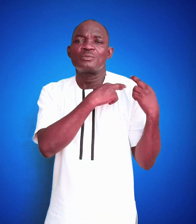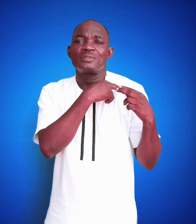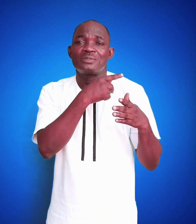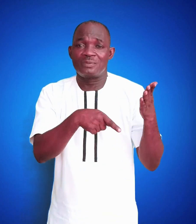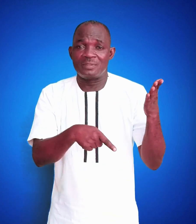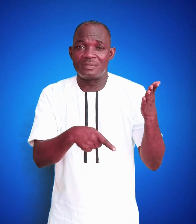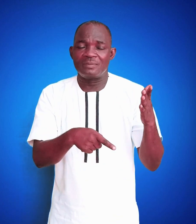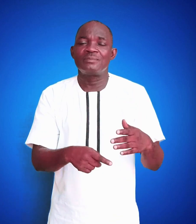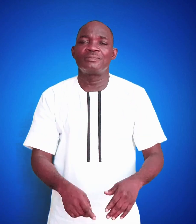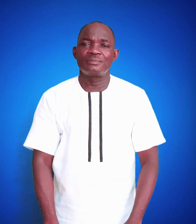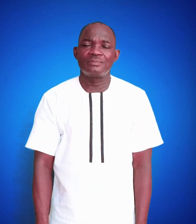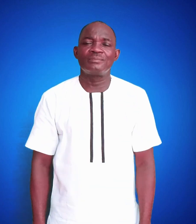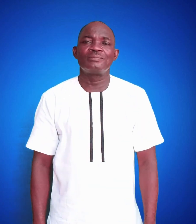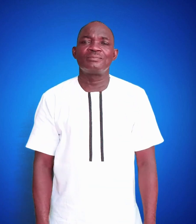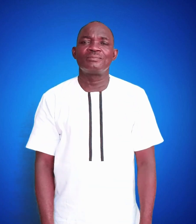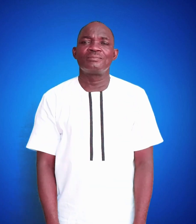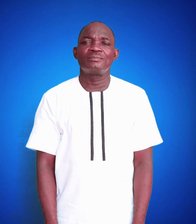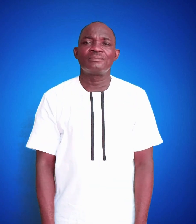Responsibilities.